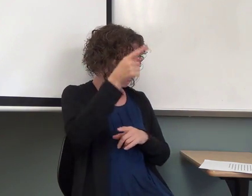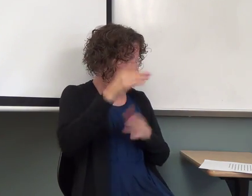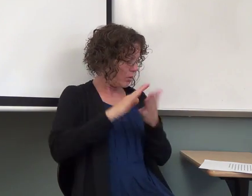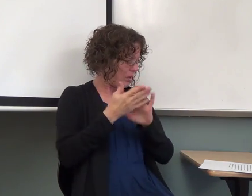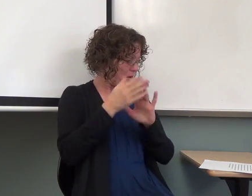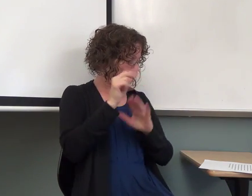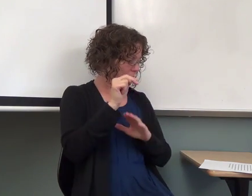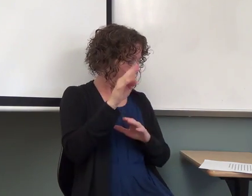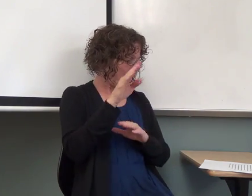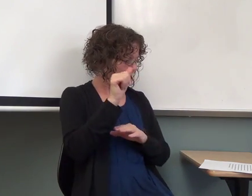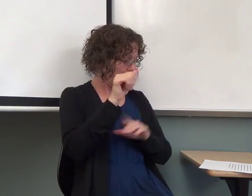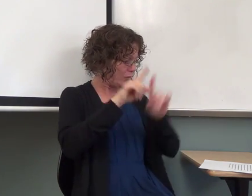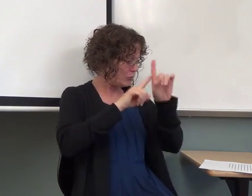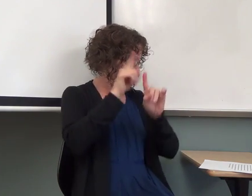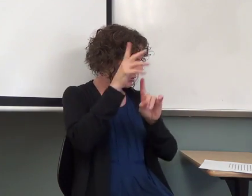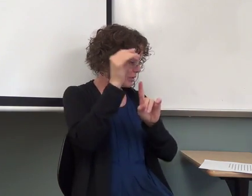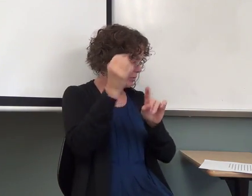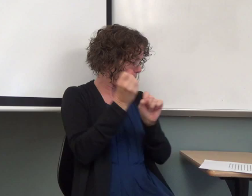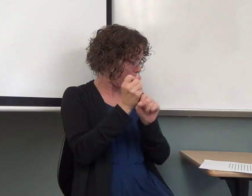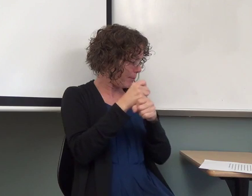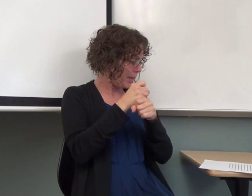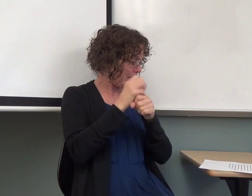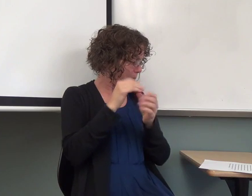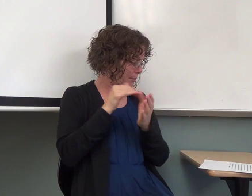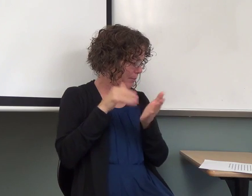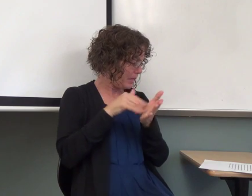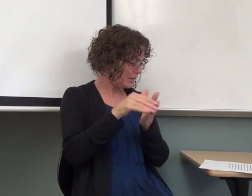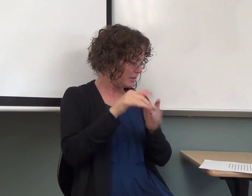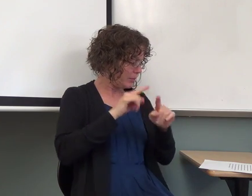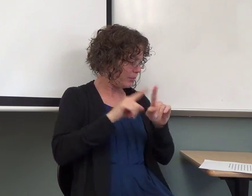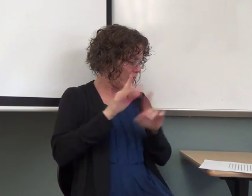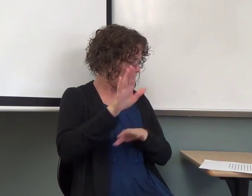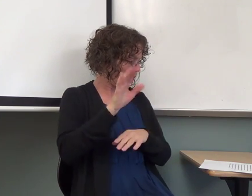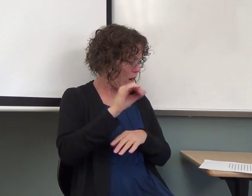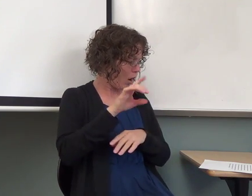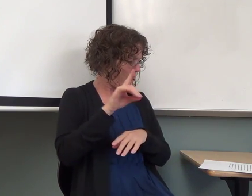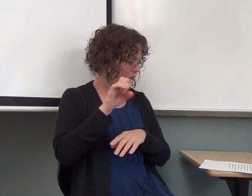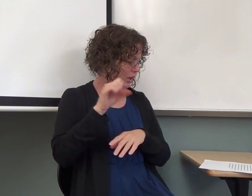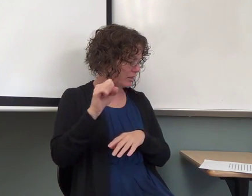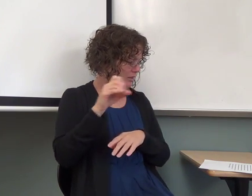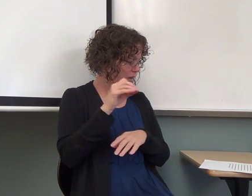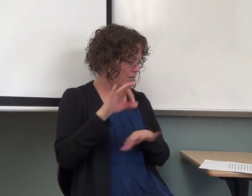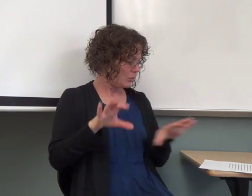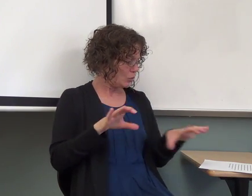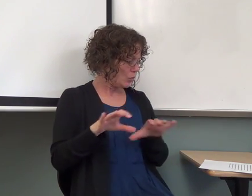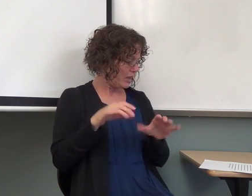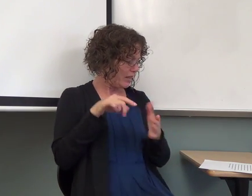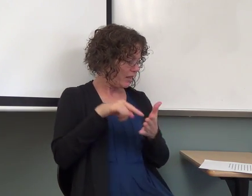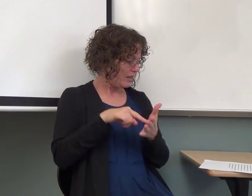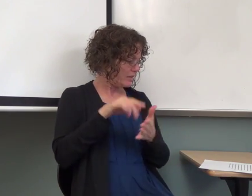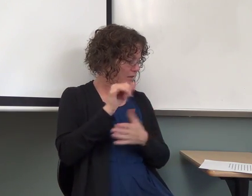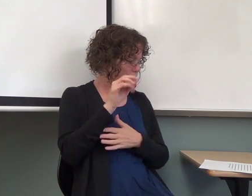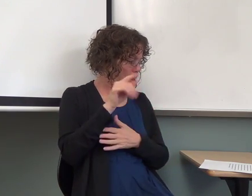stars and make millions, but their odds of doing this are less than 1%. Okay.